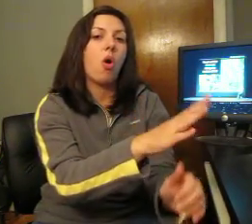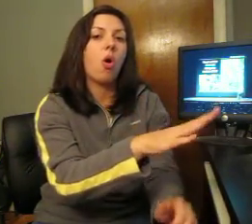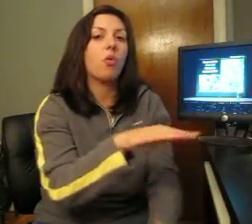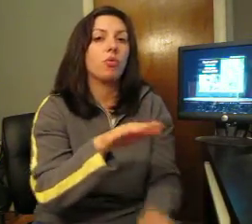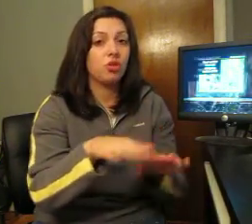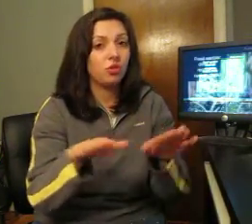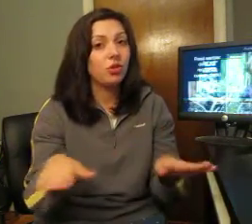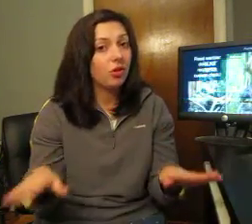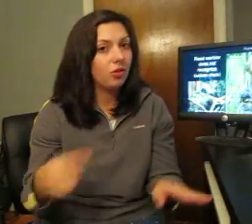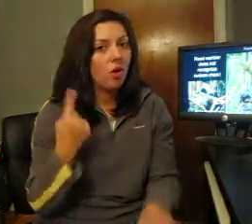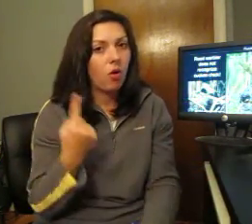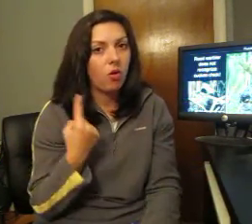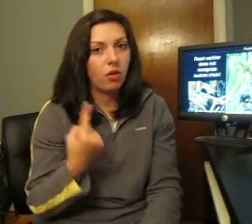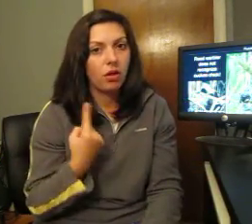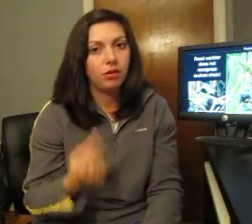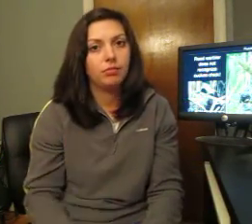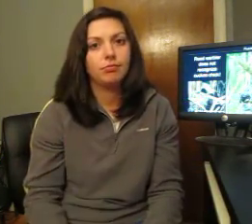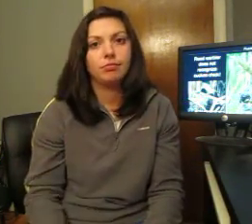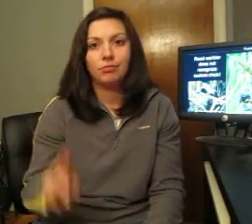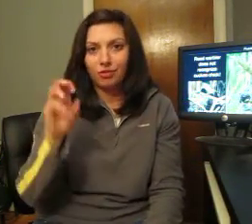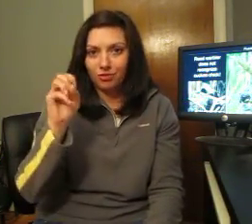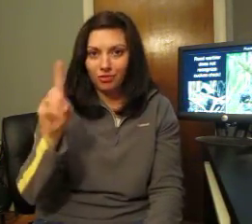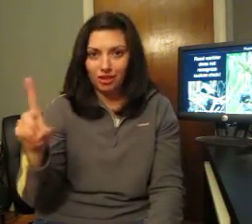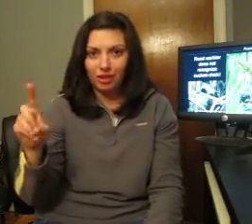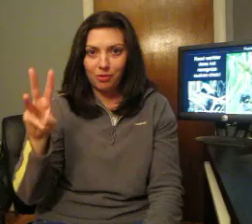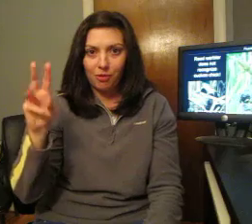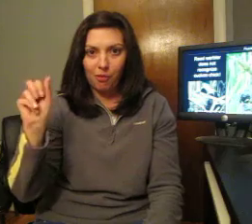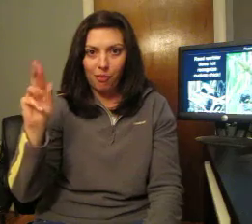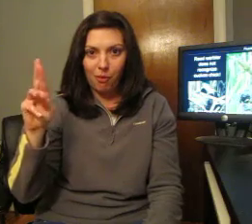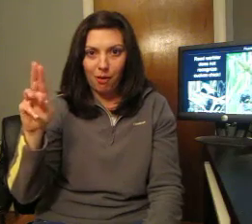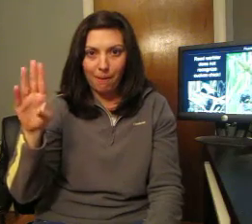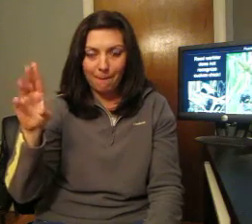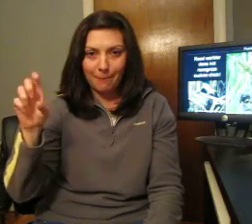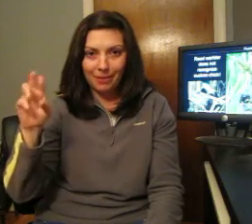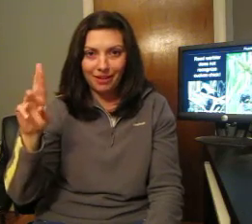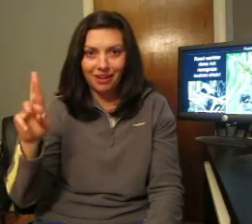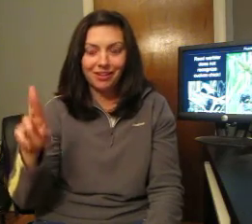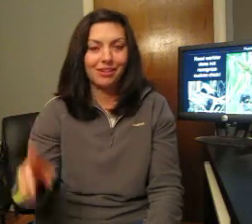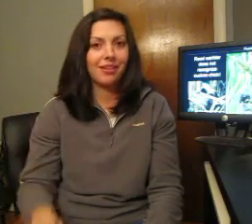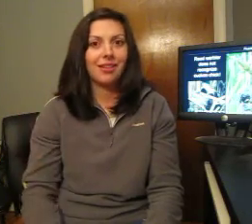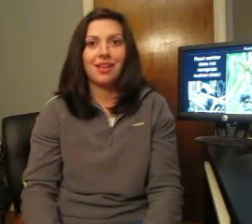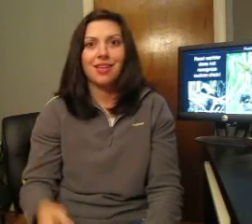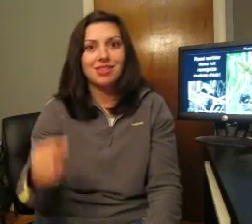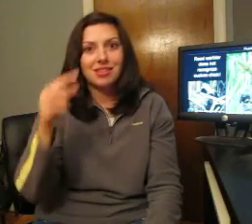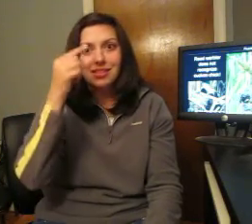The reed warbler seems to be a clever bird. But now look at this here. What is that?